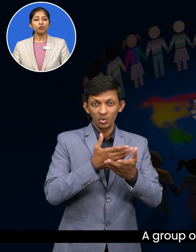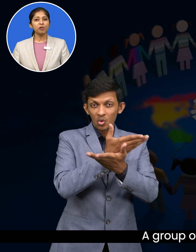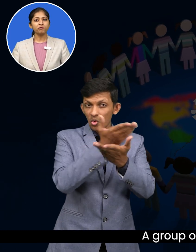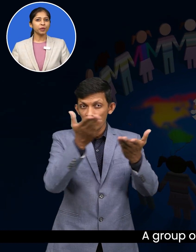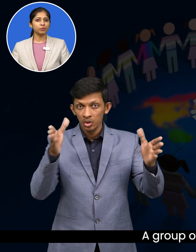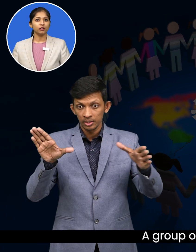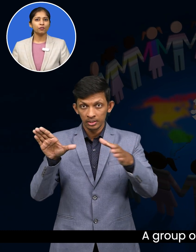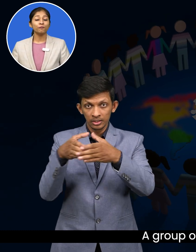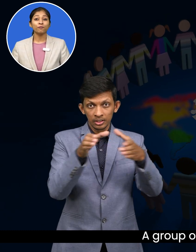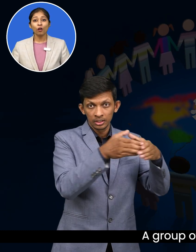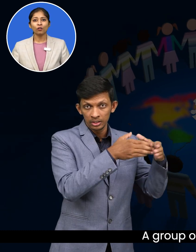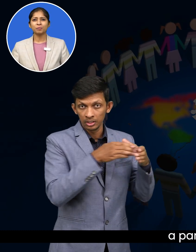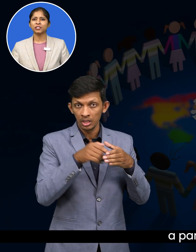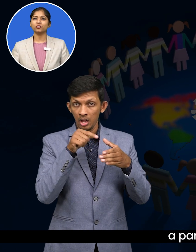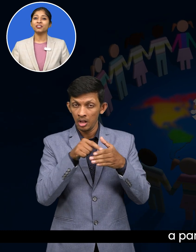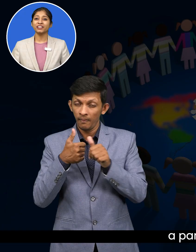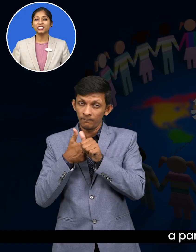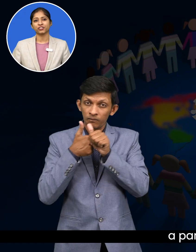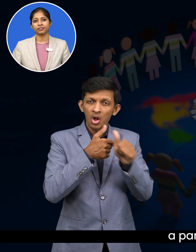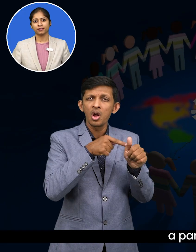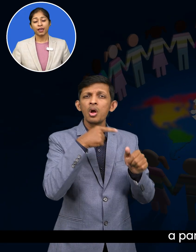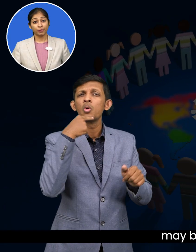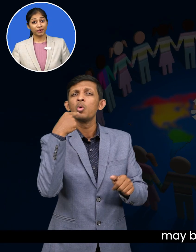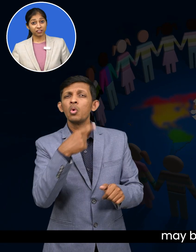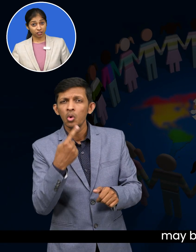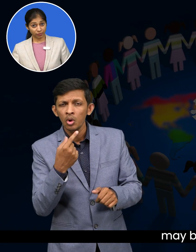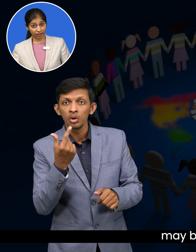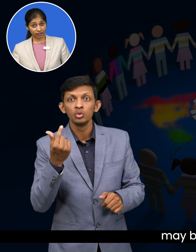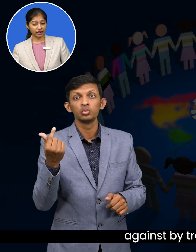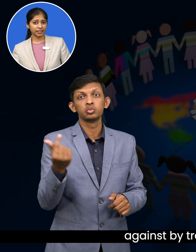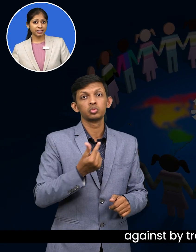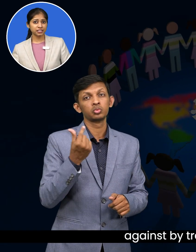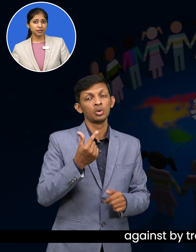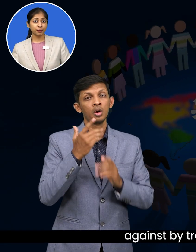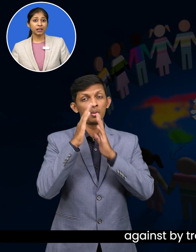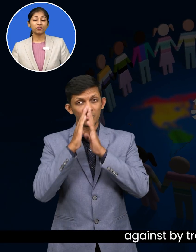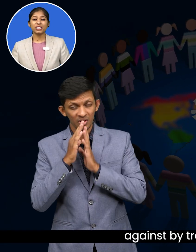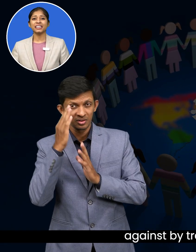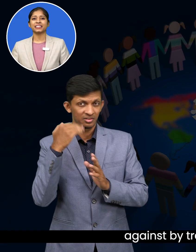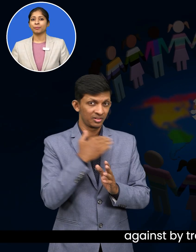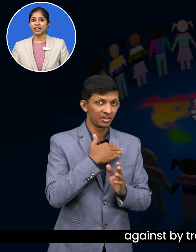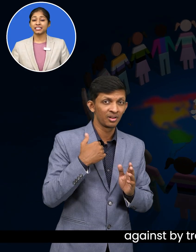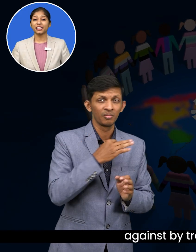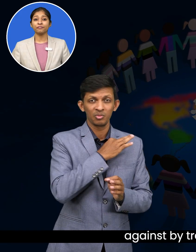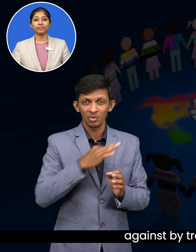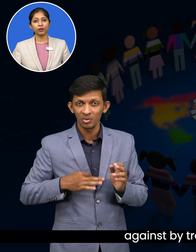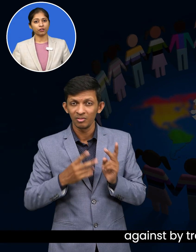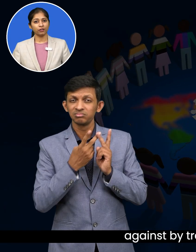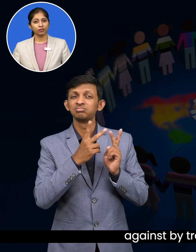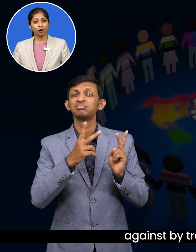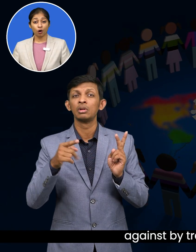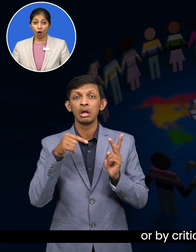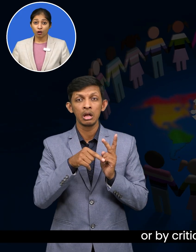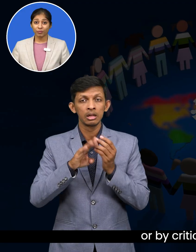A group of people who follow a particular religion may be discriminated against by treating them as